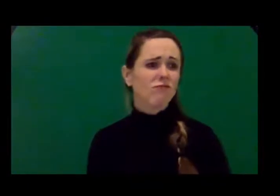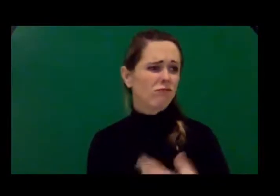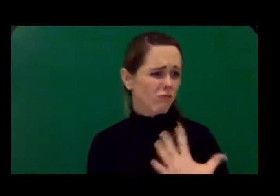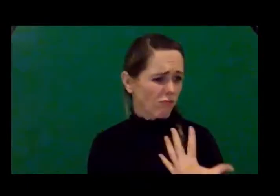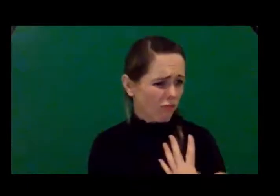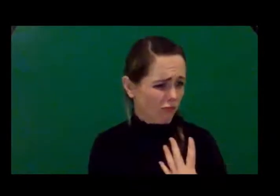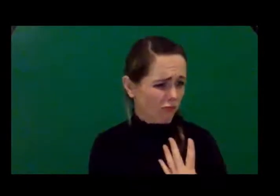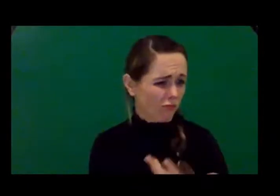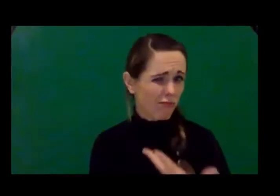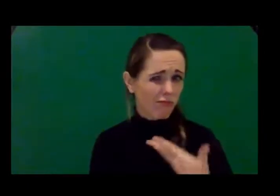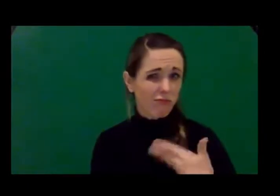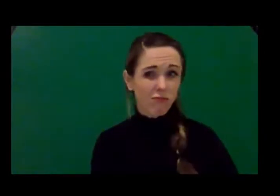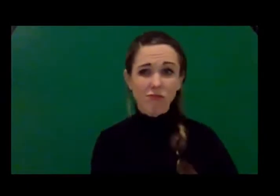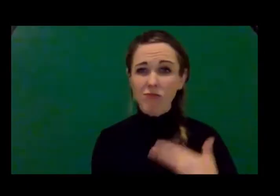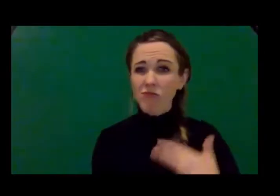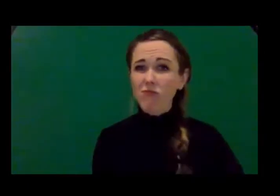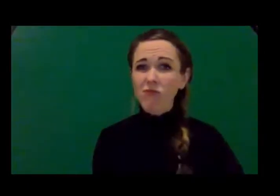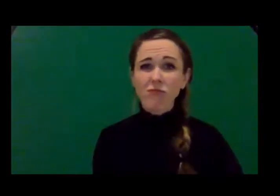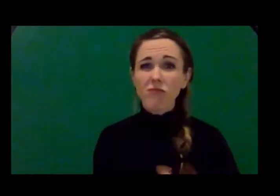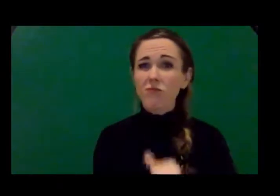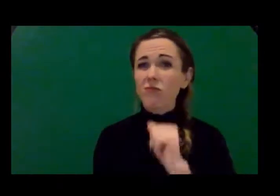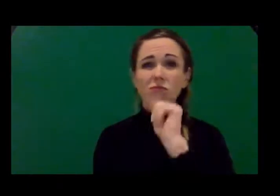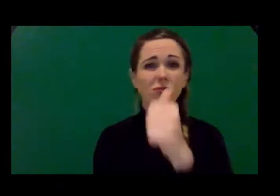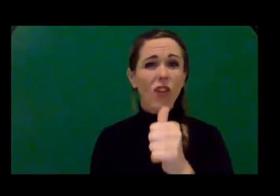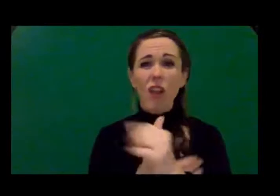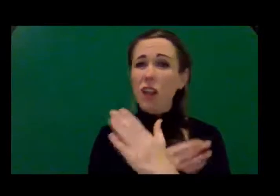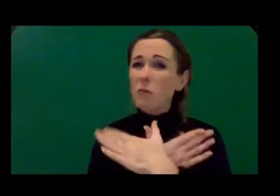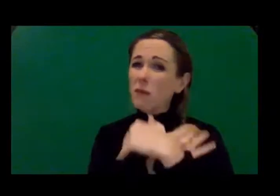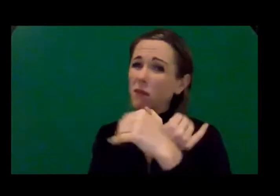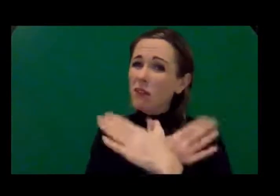But I'm not a butterfly.